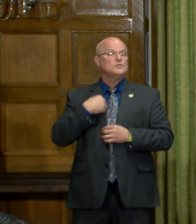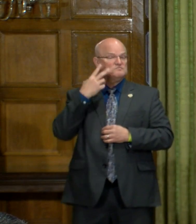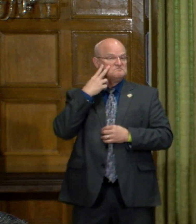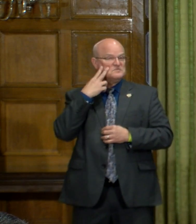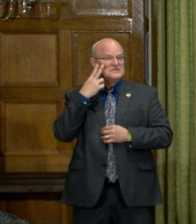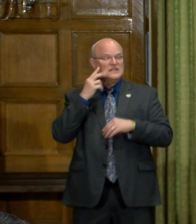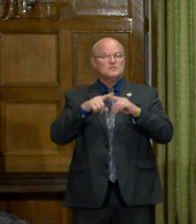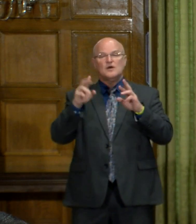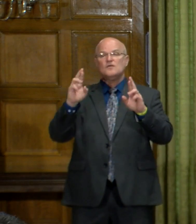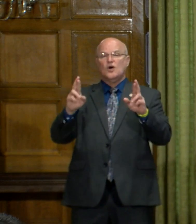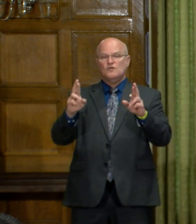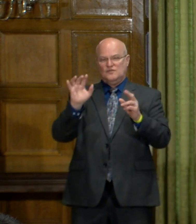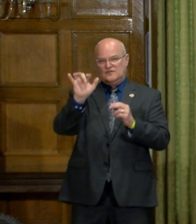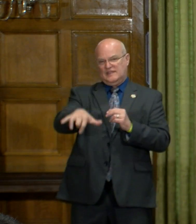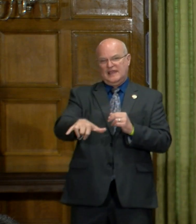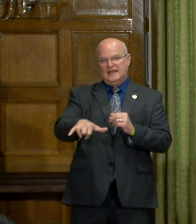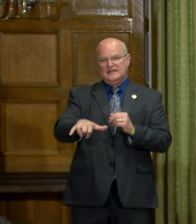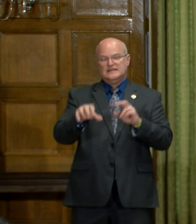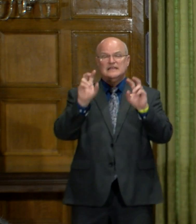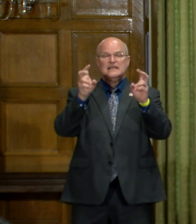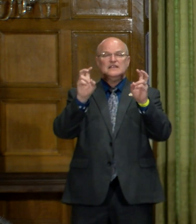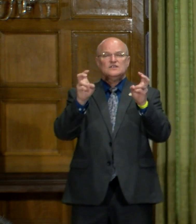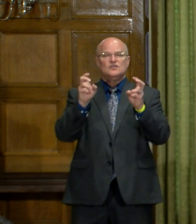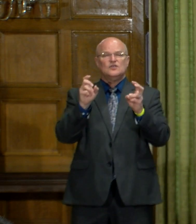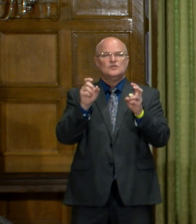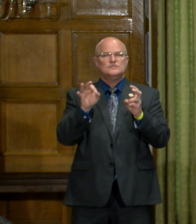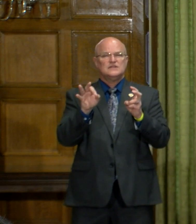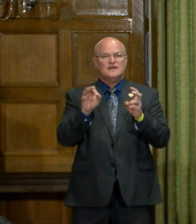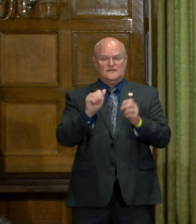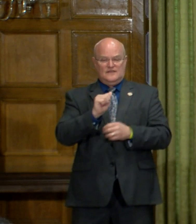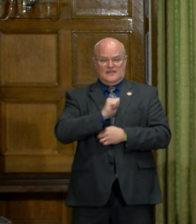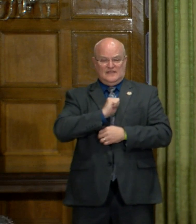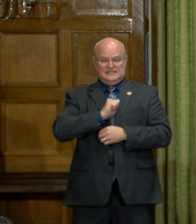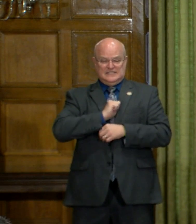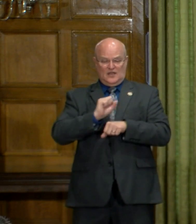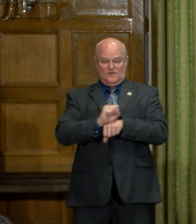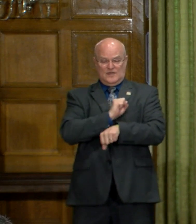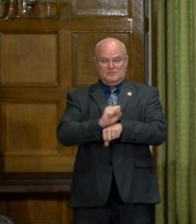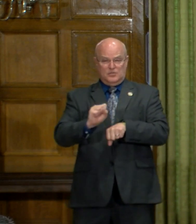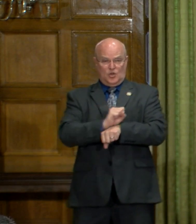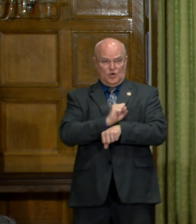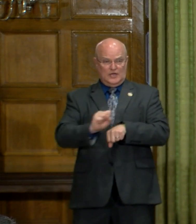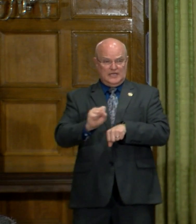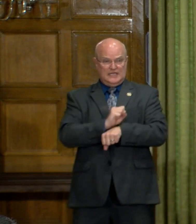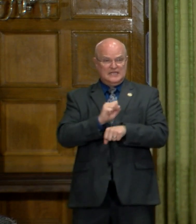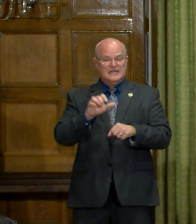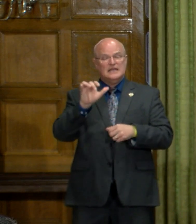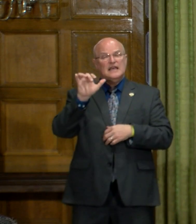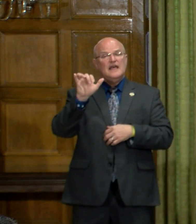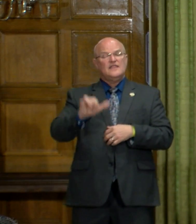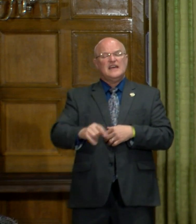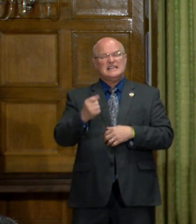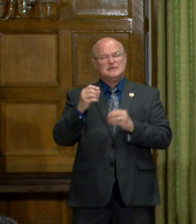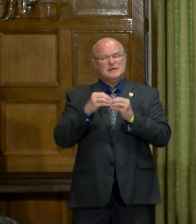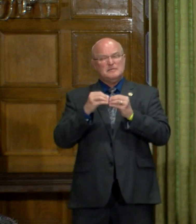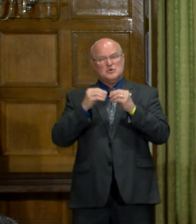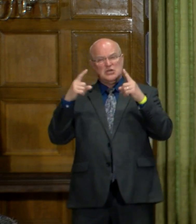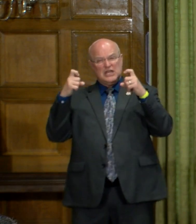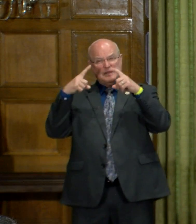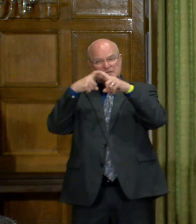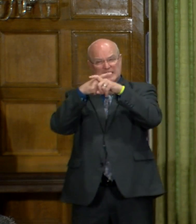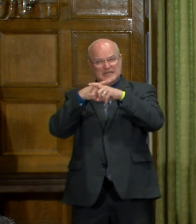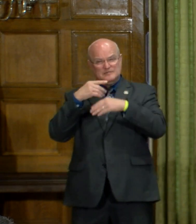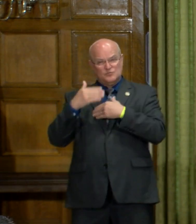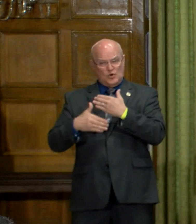see, but we're hopeful for that. In terms of the self-employed, that is a little bit more